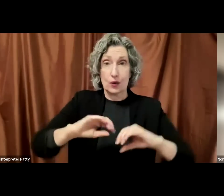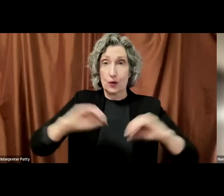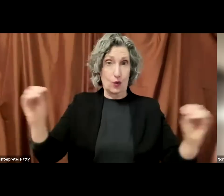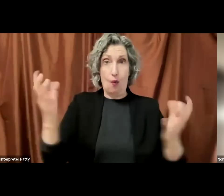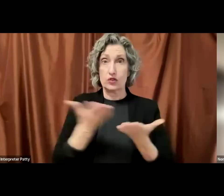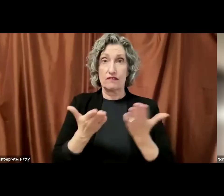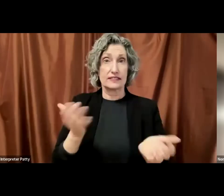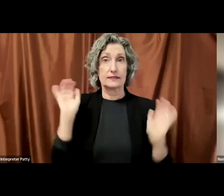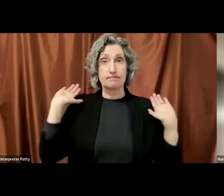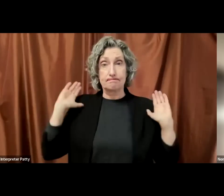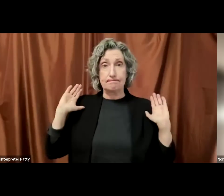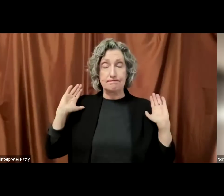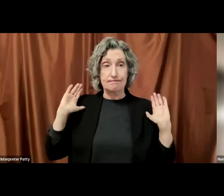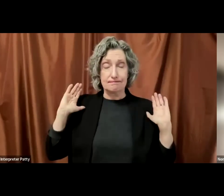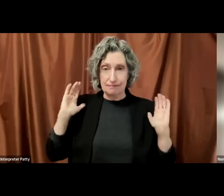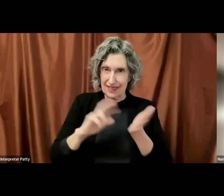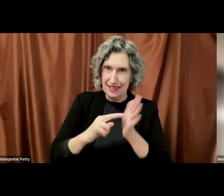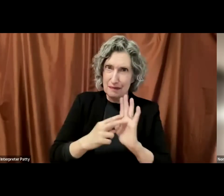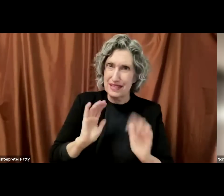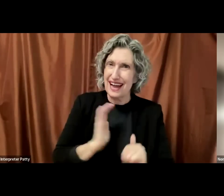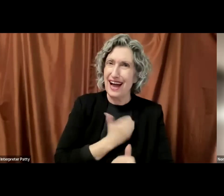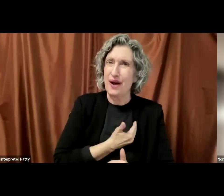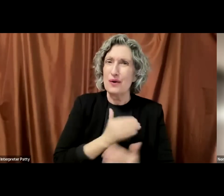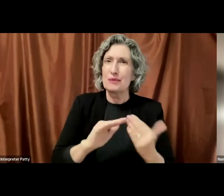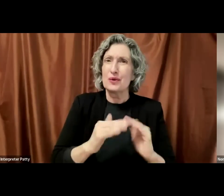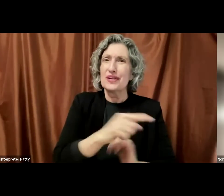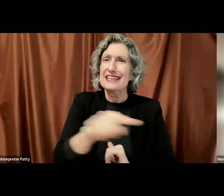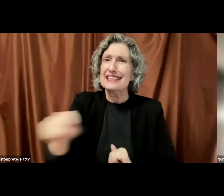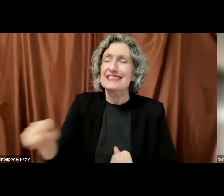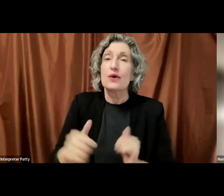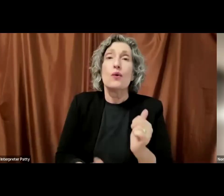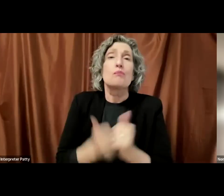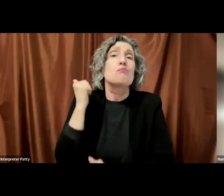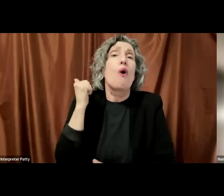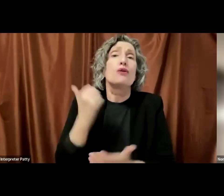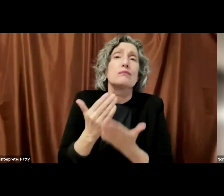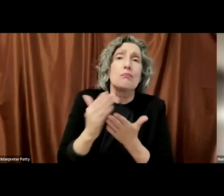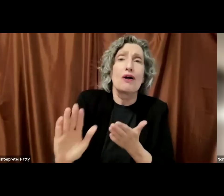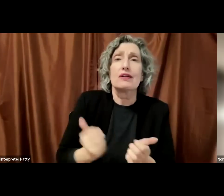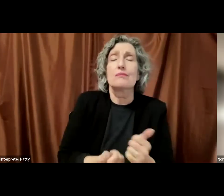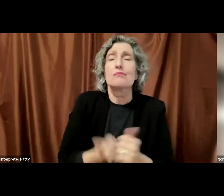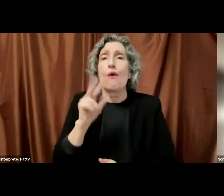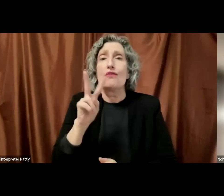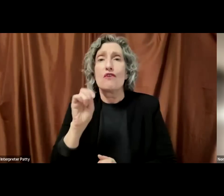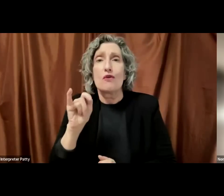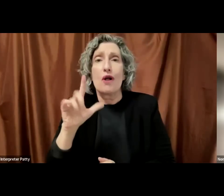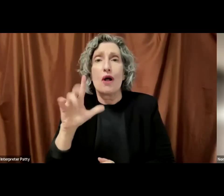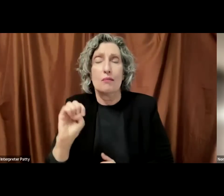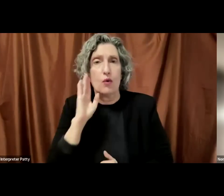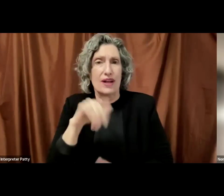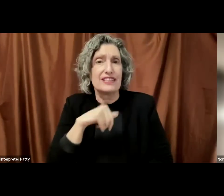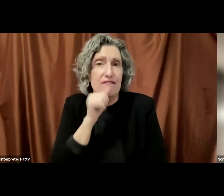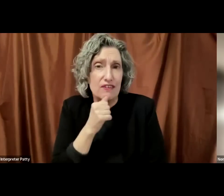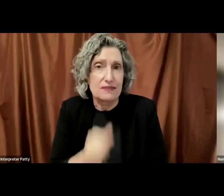harming our most vulnerable communities. So let's talk a little bit about the impact of the executive orders and threats of the federal